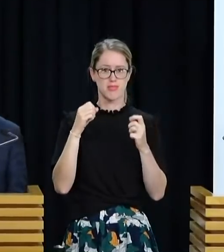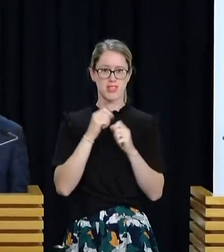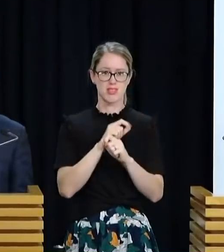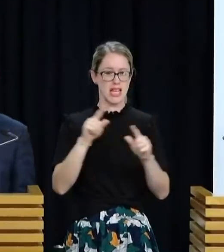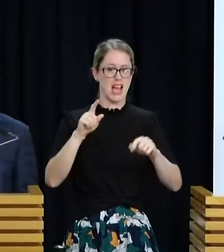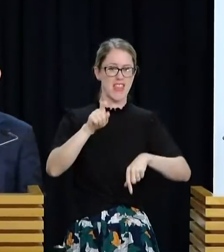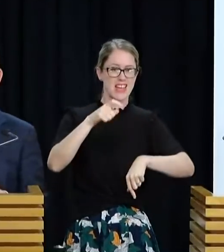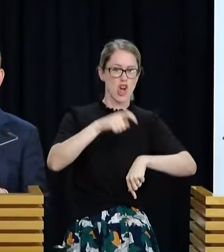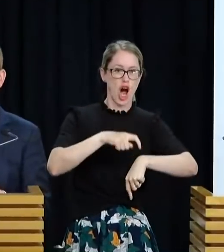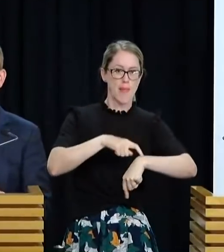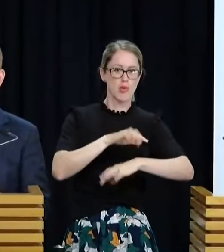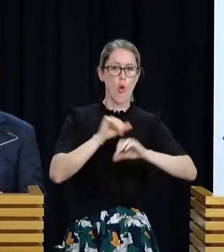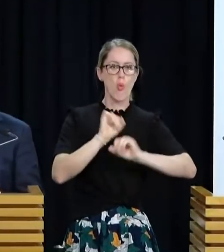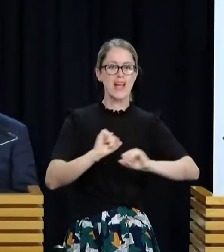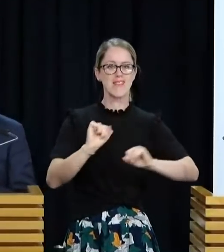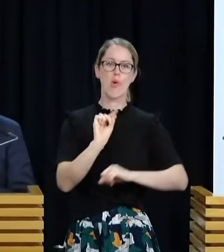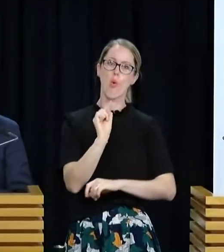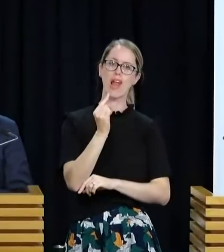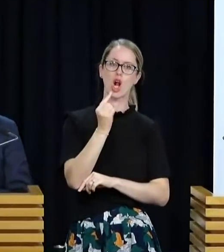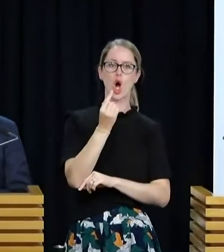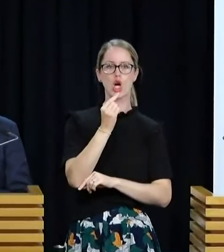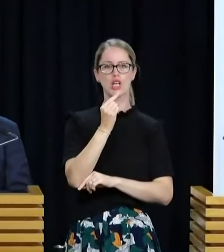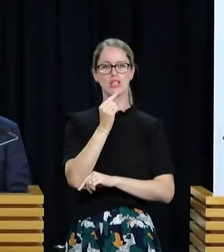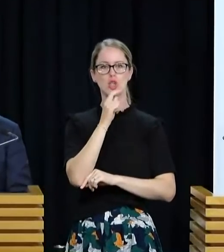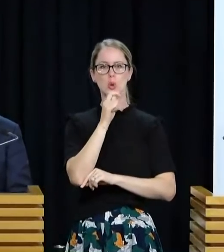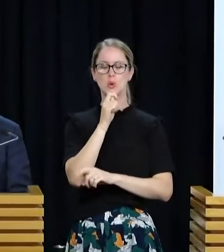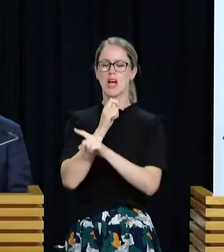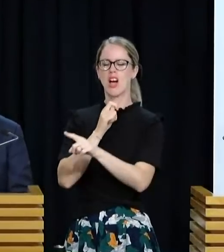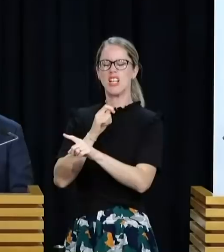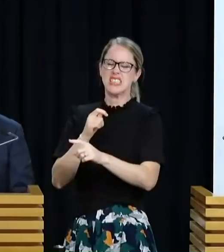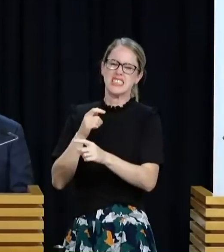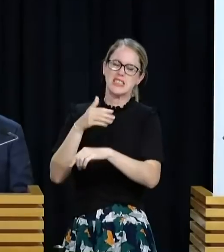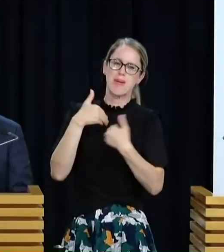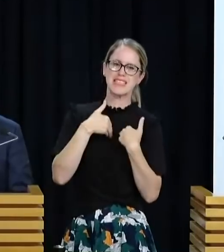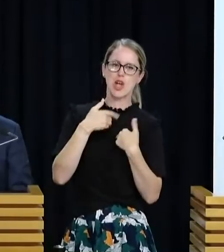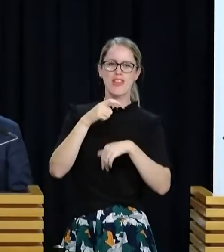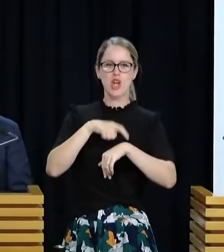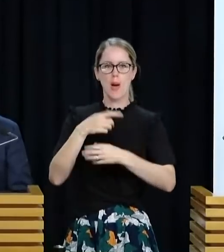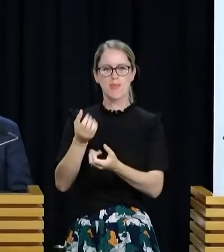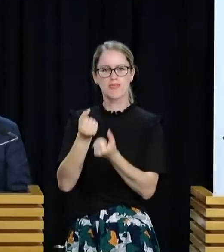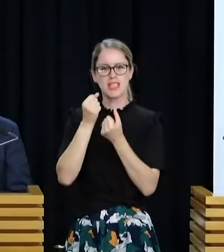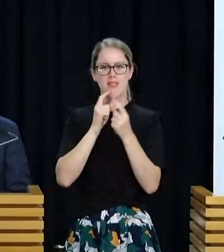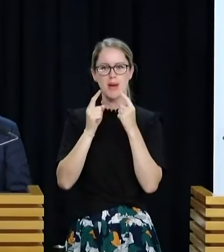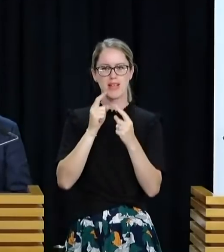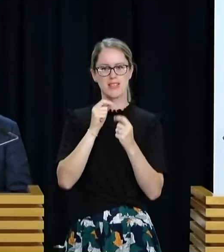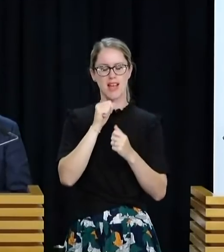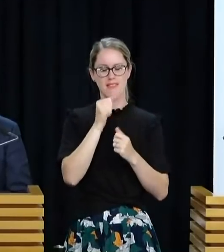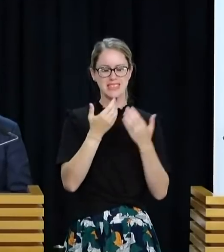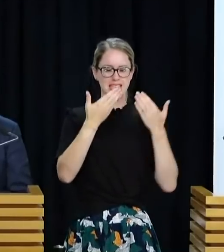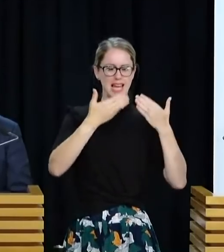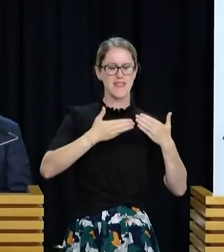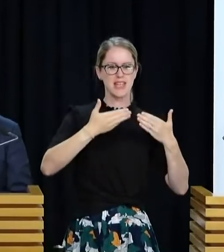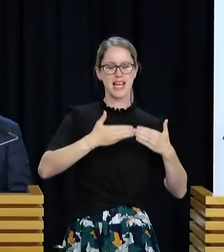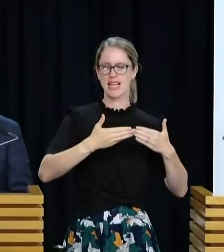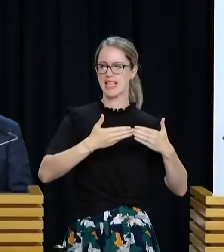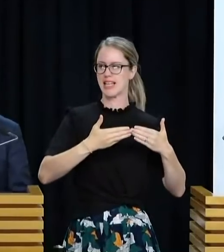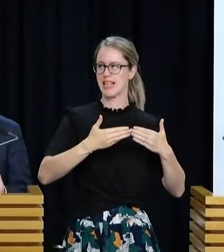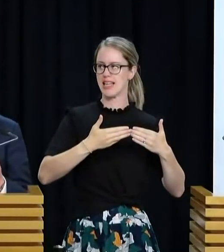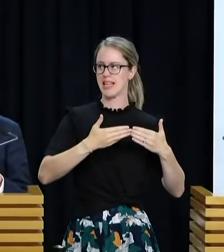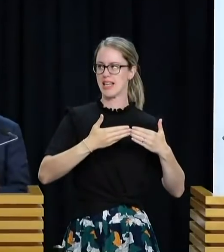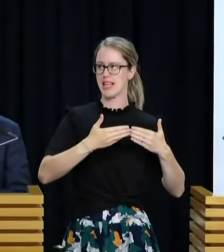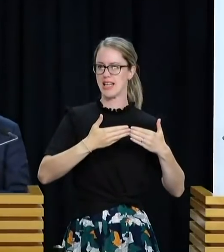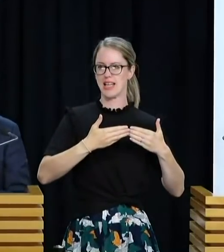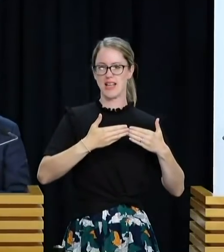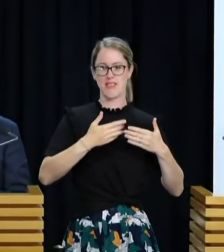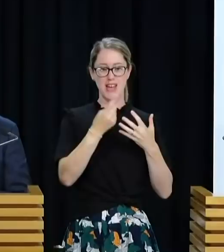just depends on the the nature of the time we find out that information. You know, for example, doing something in the evening, the threshold for